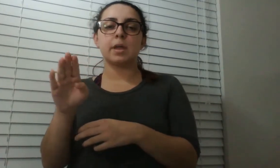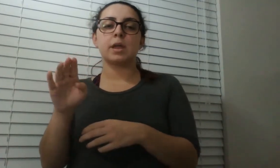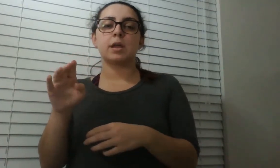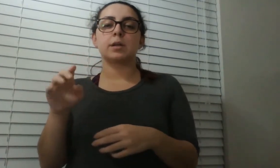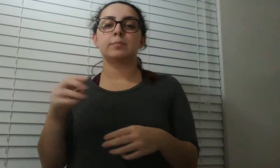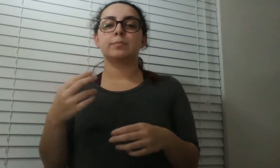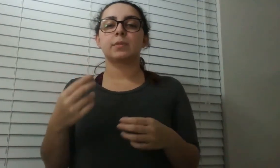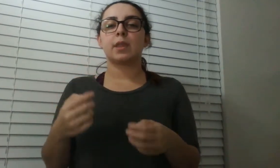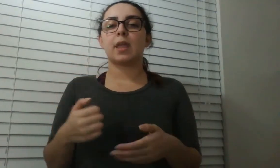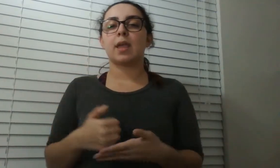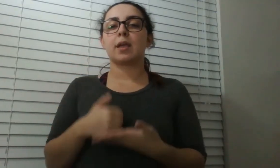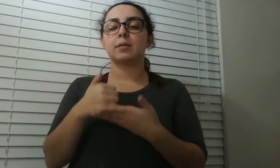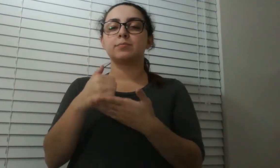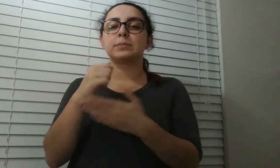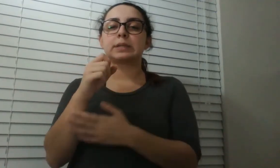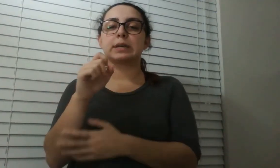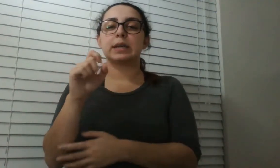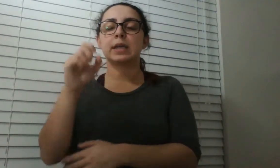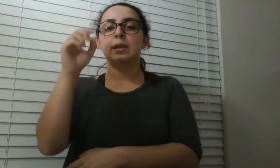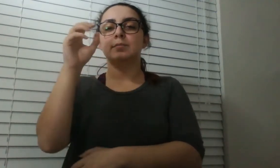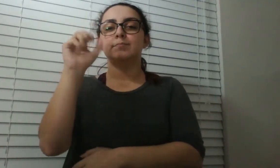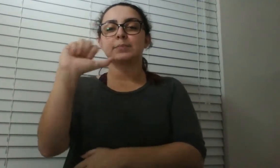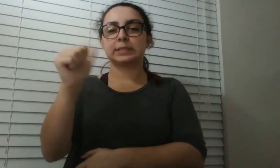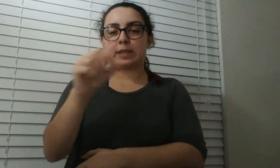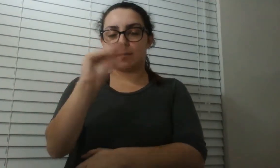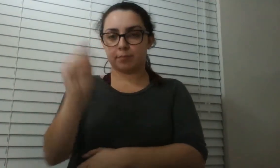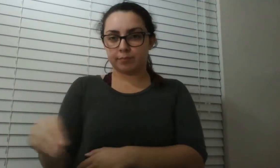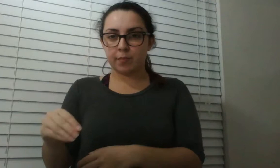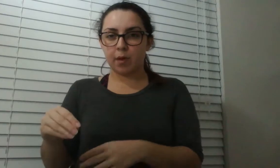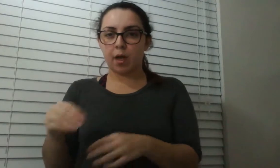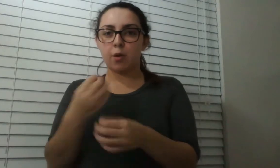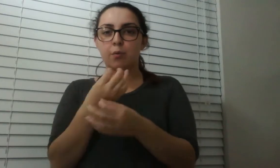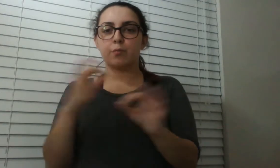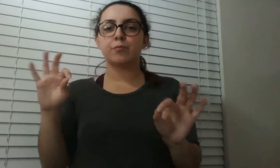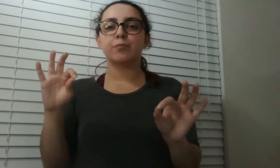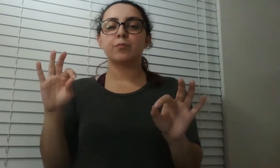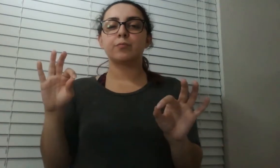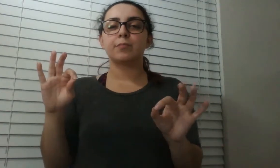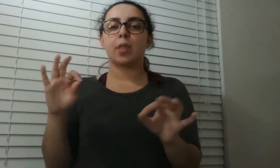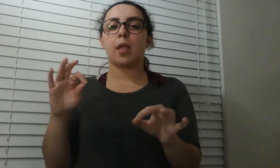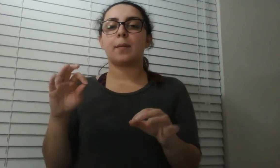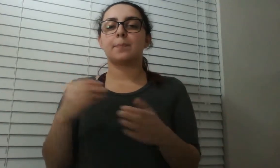domain or website. Squarespace.com. Make your next move. Make your next website.